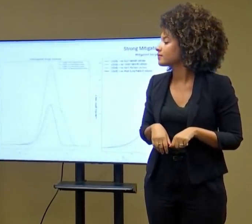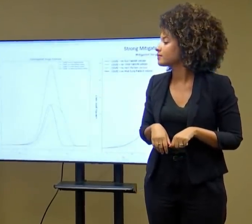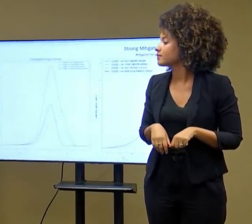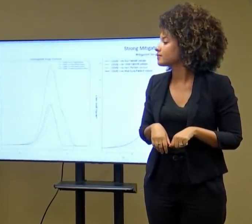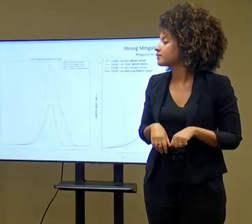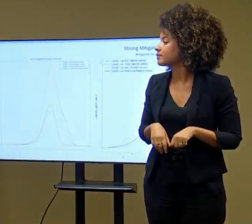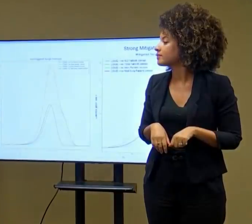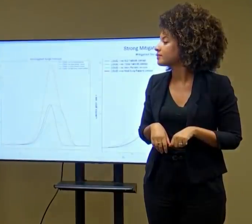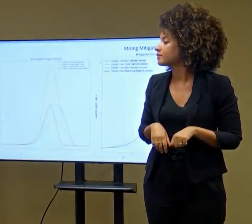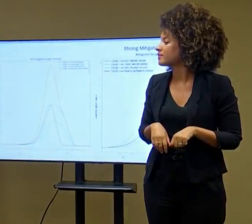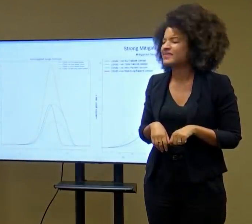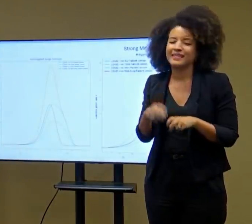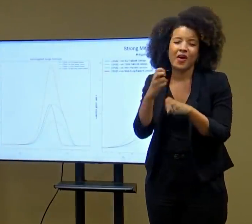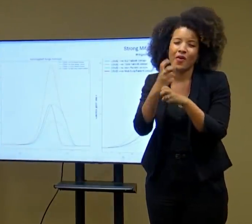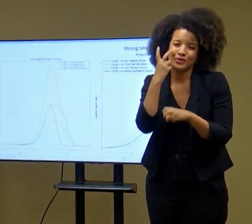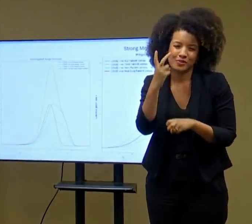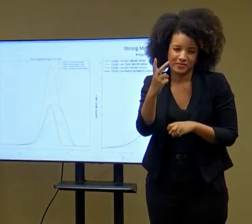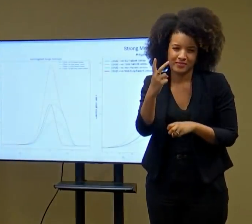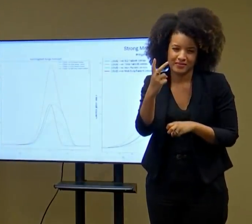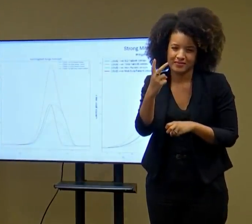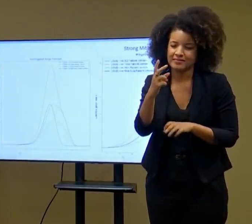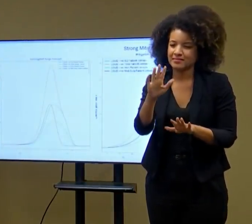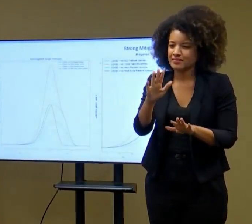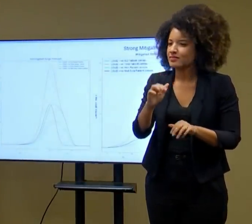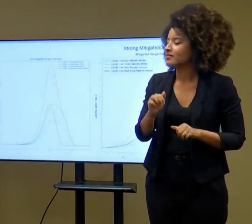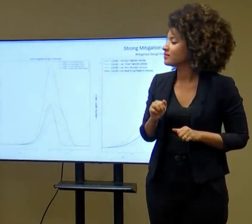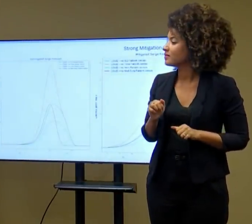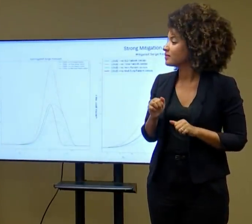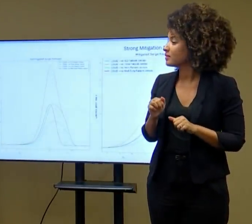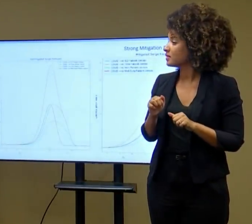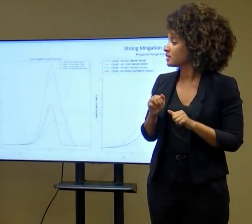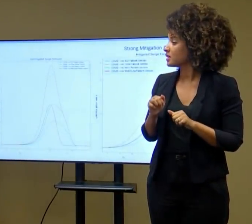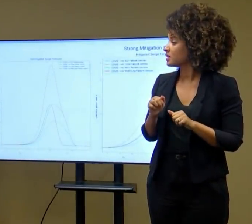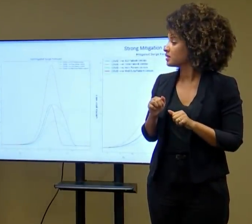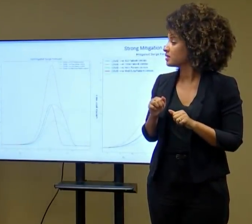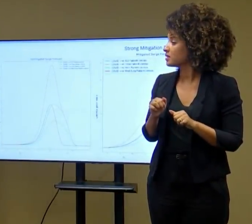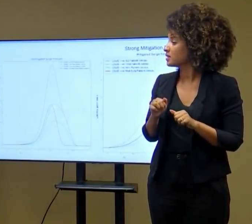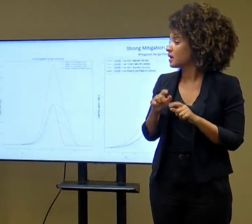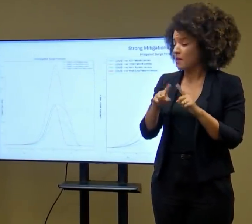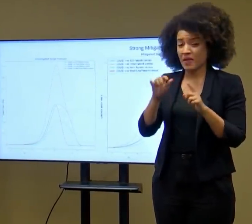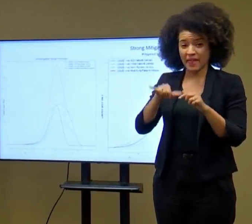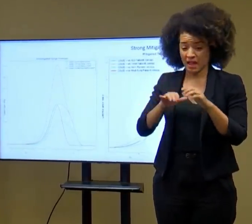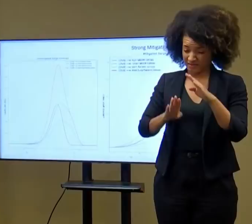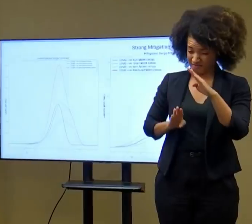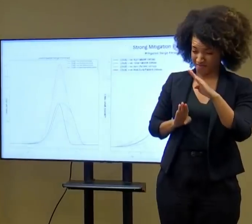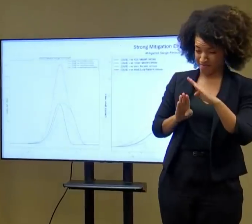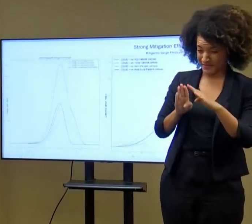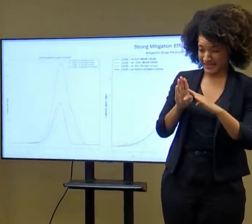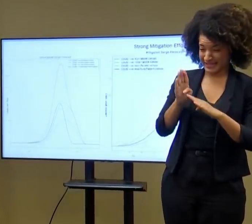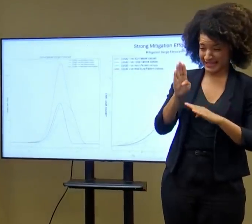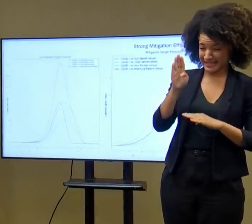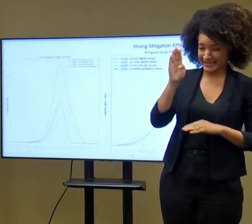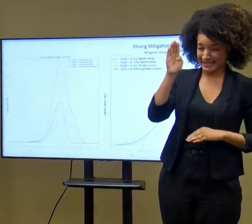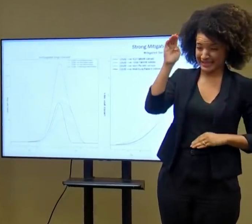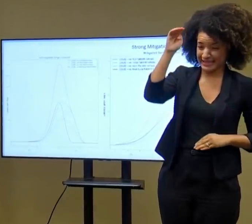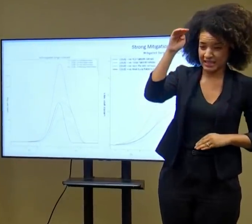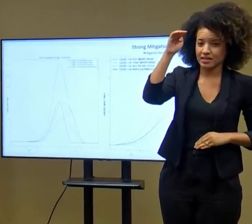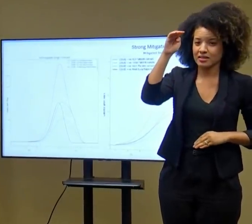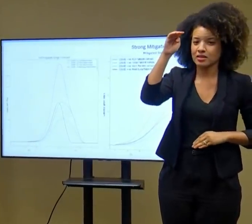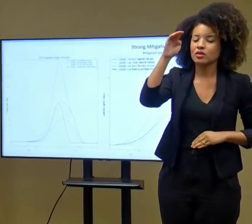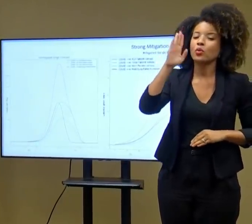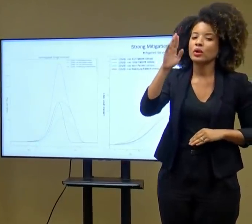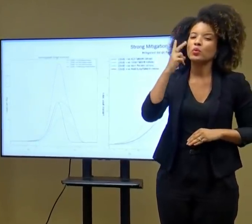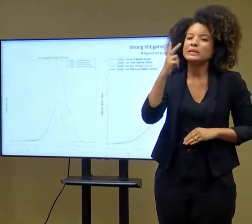seeing, and it's hard to see, but this is that peak occurring towards the latter part of